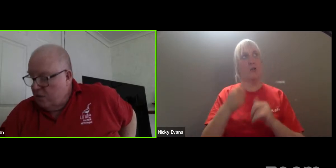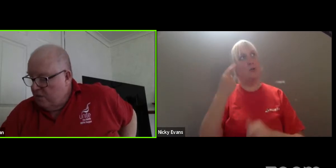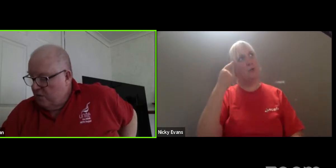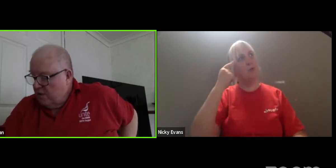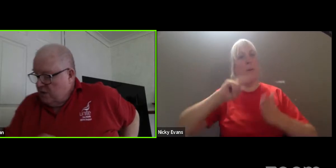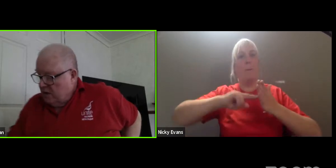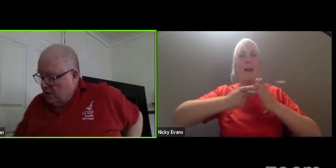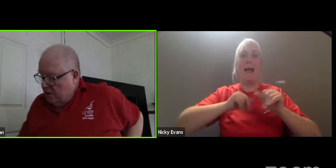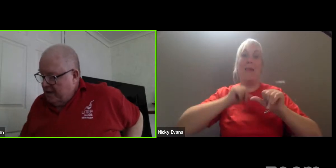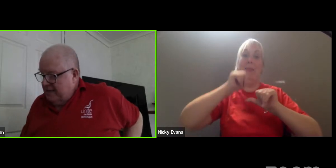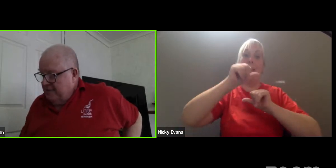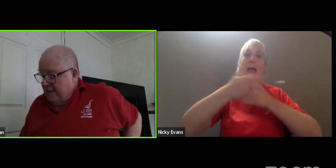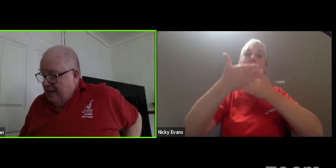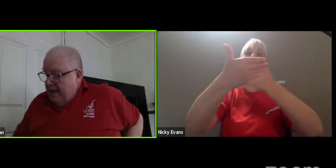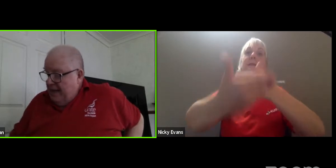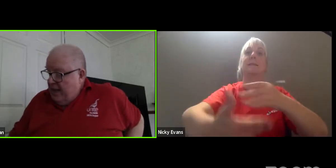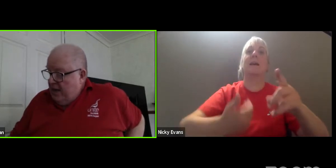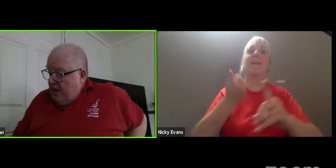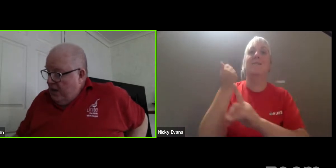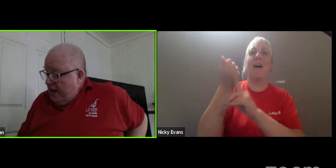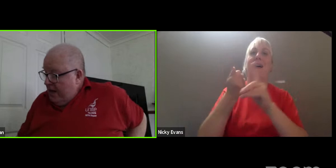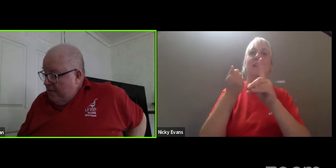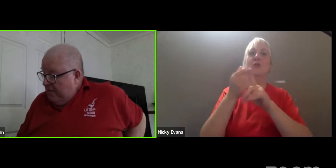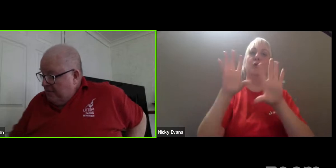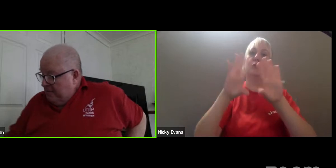against universal credit.